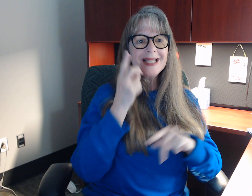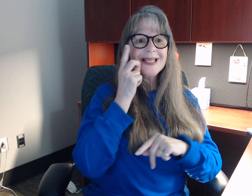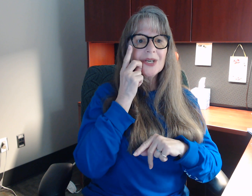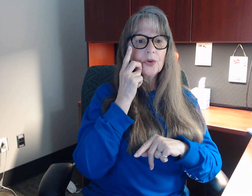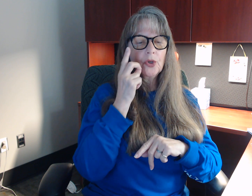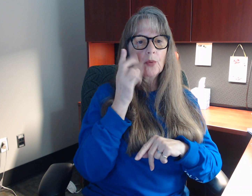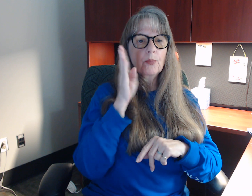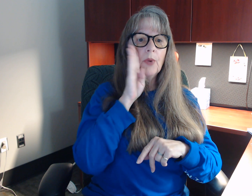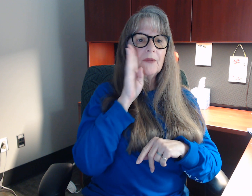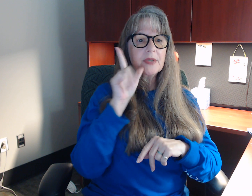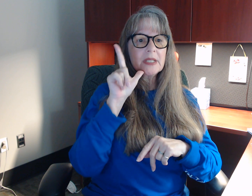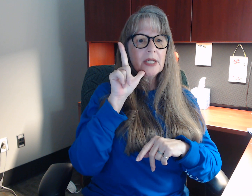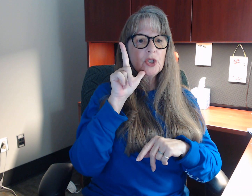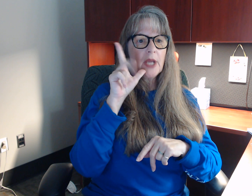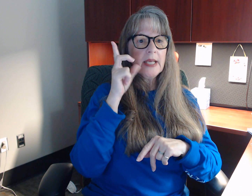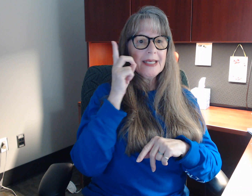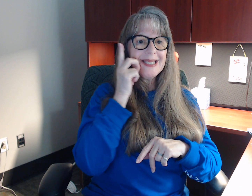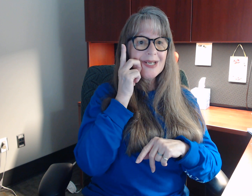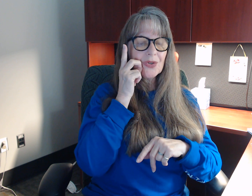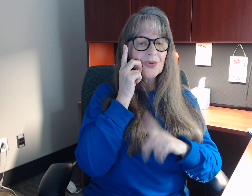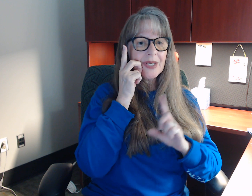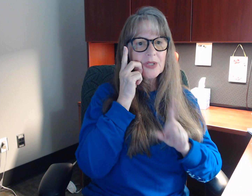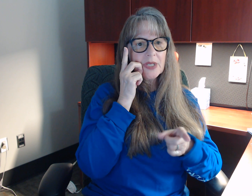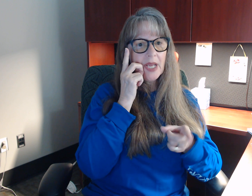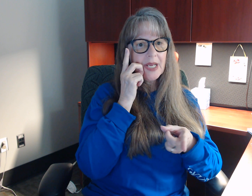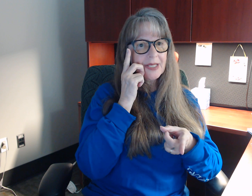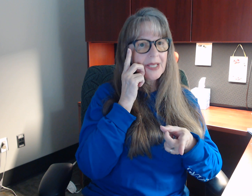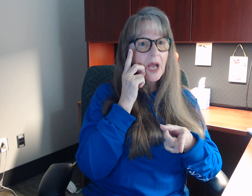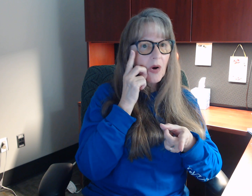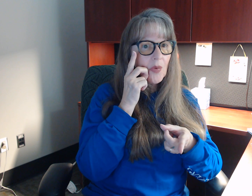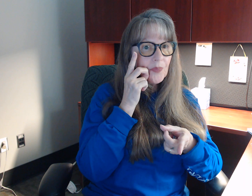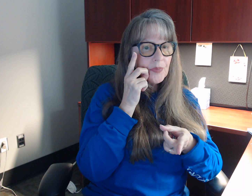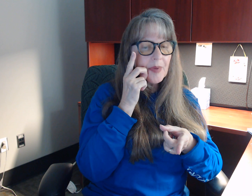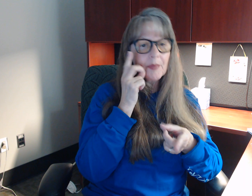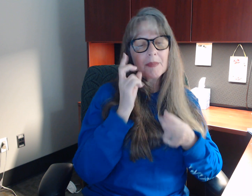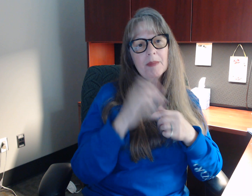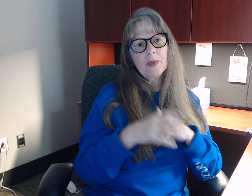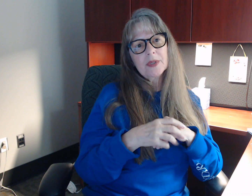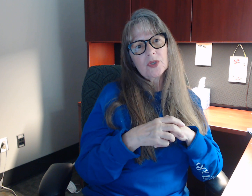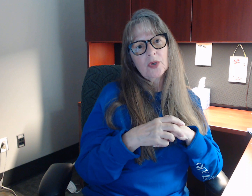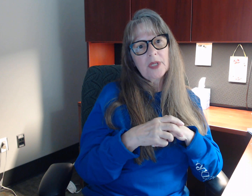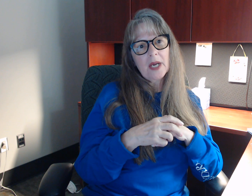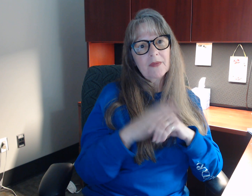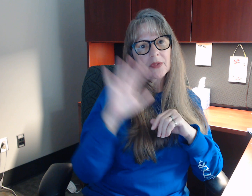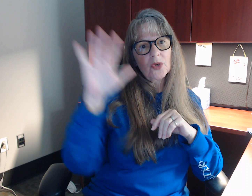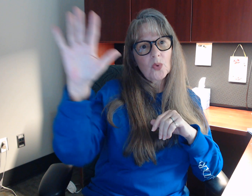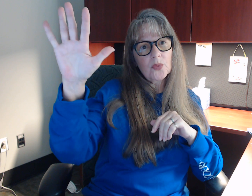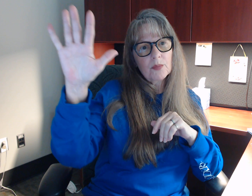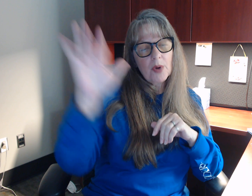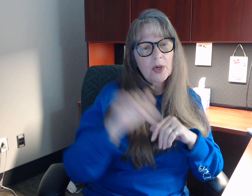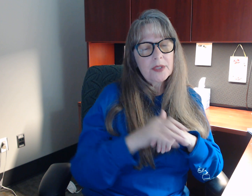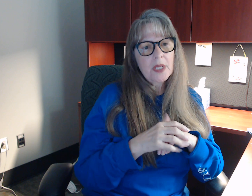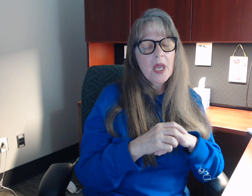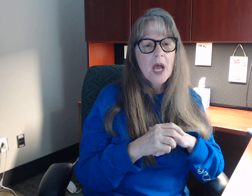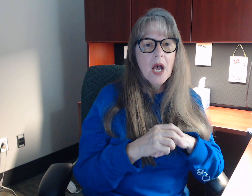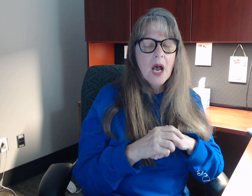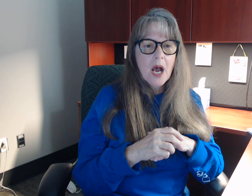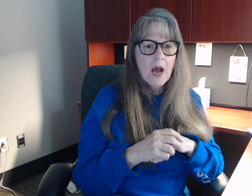dinner, breakfast, lunch, and dinner. That's in ASL. But remember, it started kind of in the northern parts of the